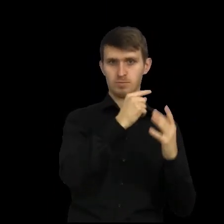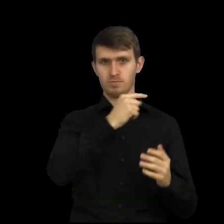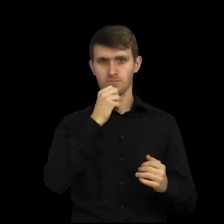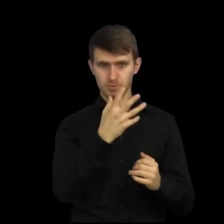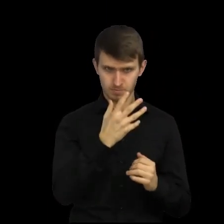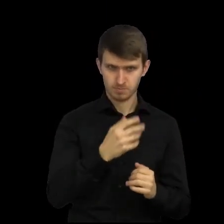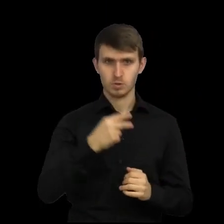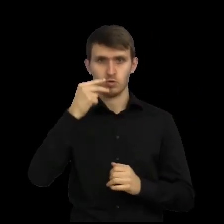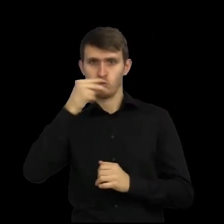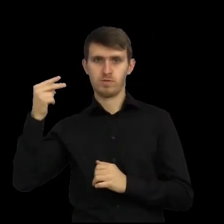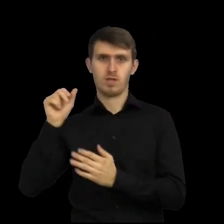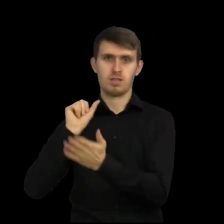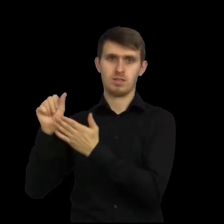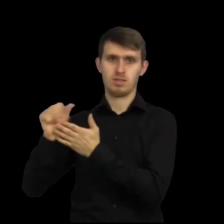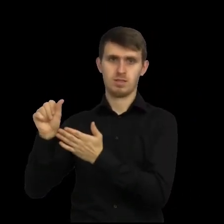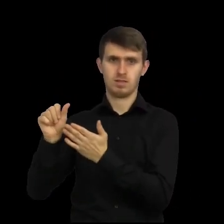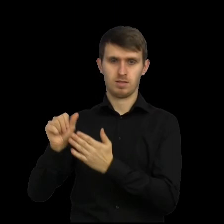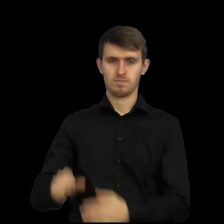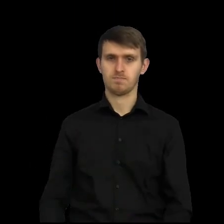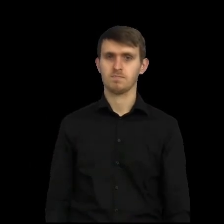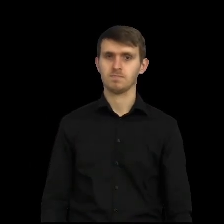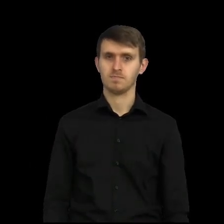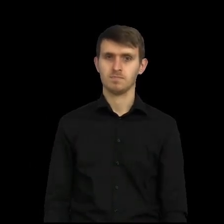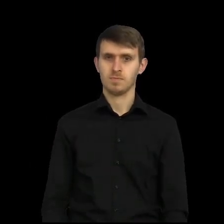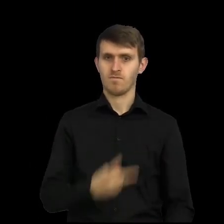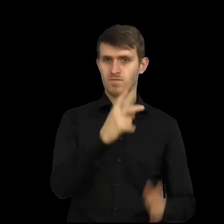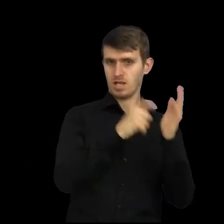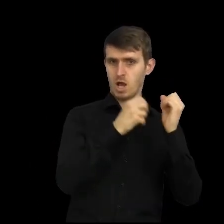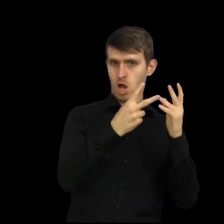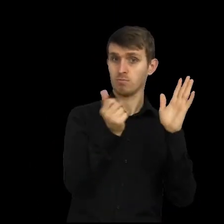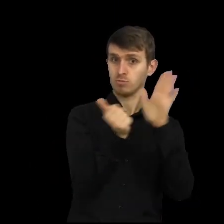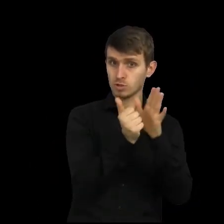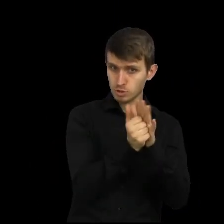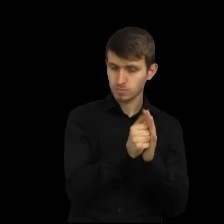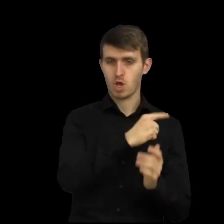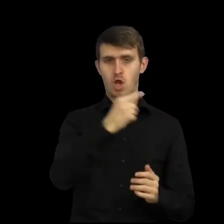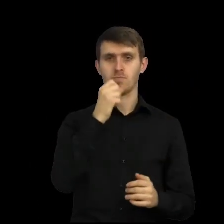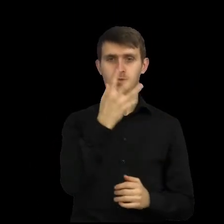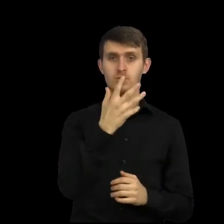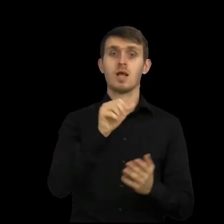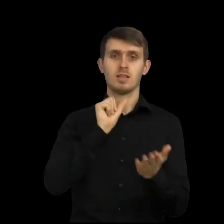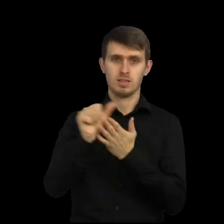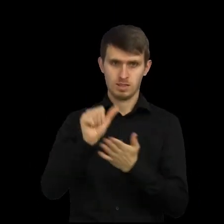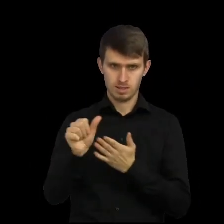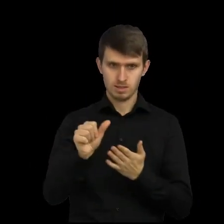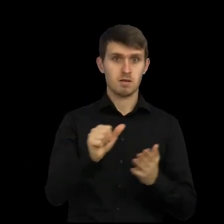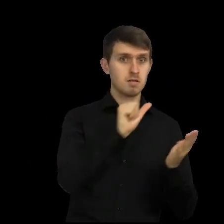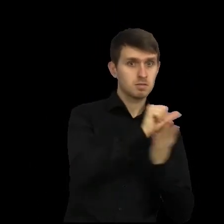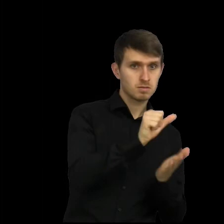absolute value of 2 times 8 minus 5 should be equal to 11. 2 times 8 is 16, minus 5 is 11. So we have the absolute value of 11 should be equal to